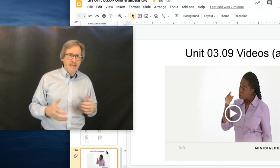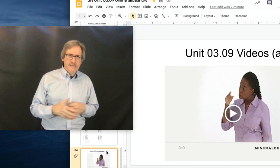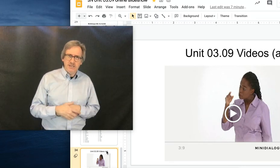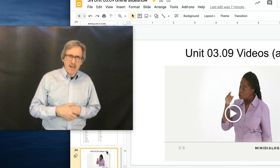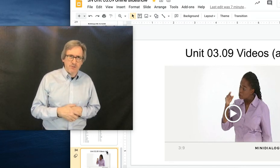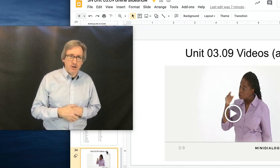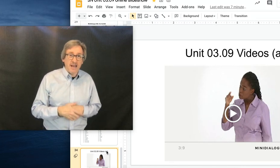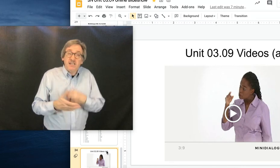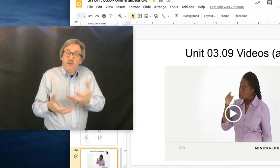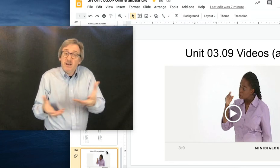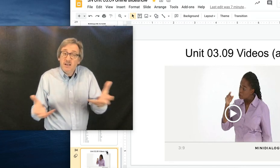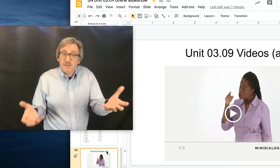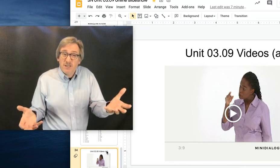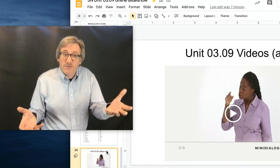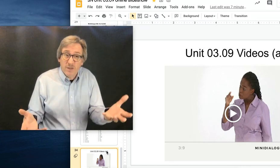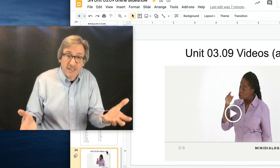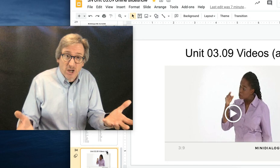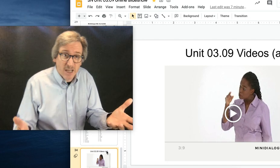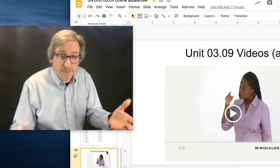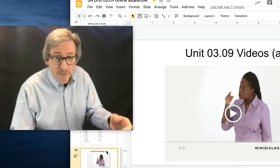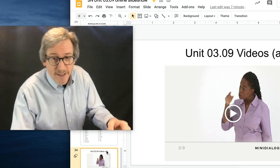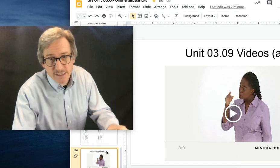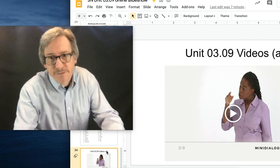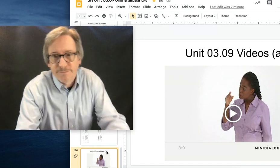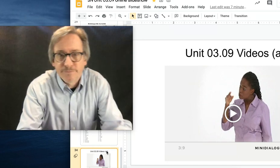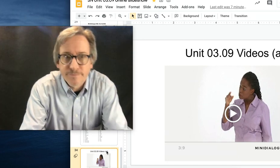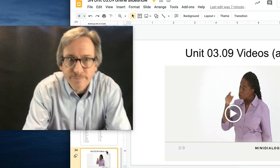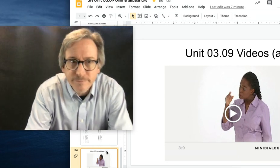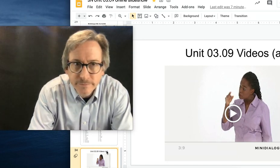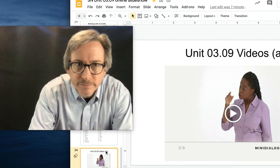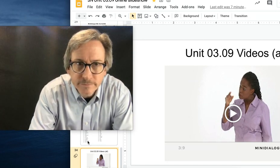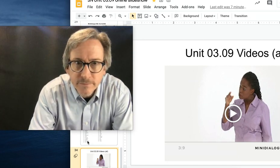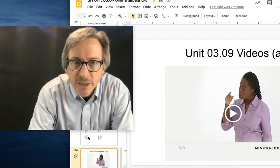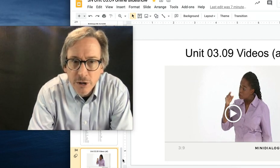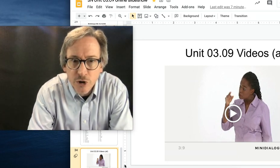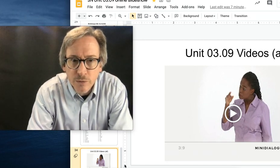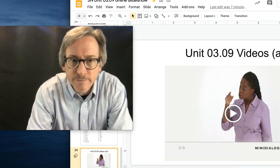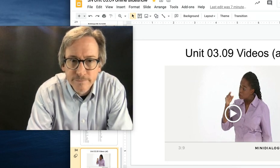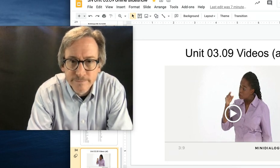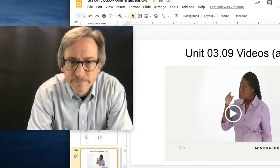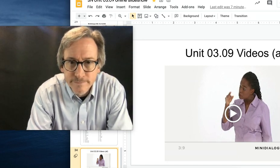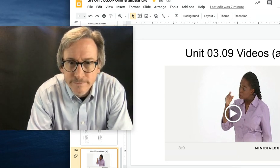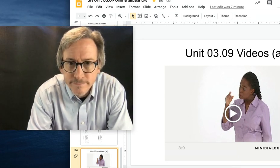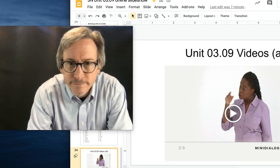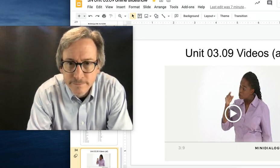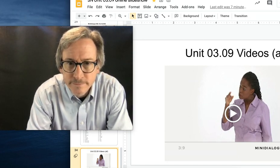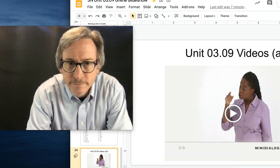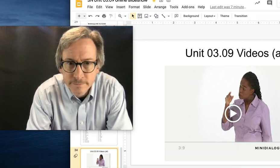easy chapter, and it's fun, especially if you like talking about pets. Cool.